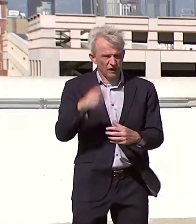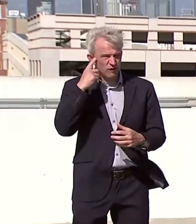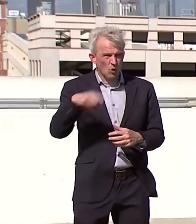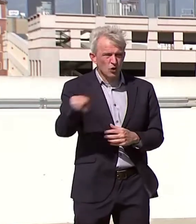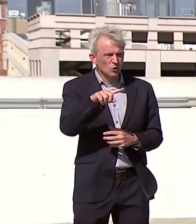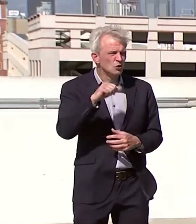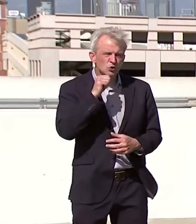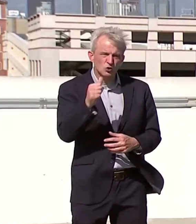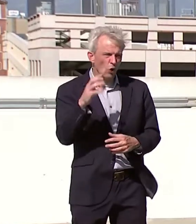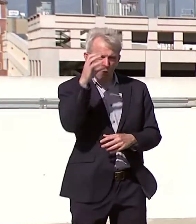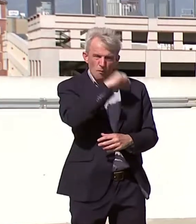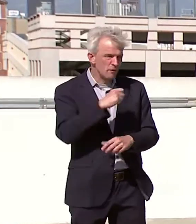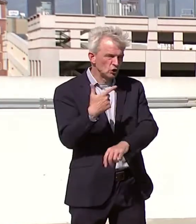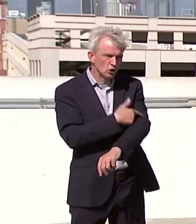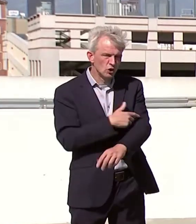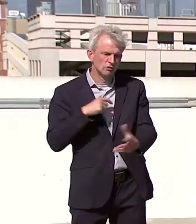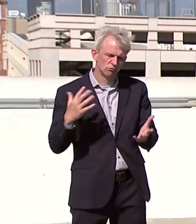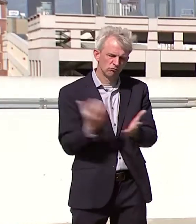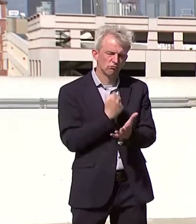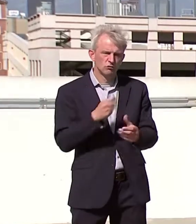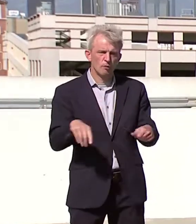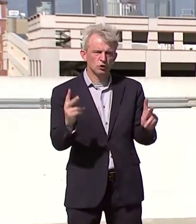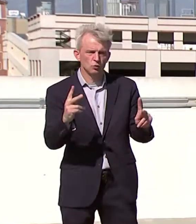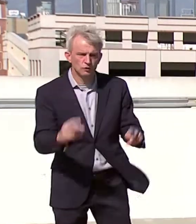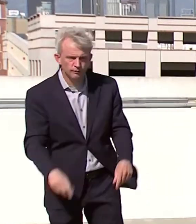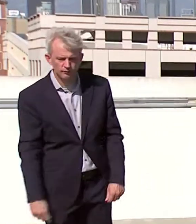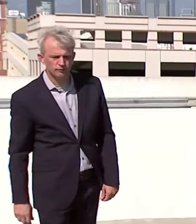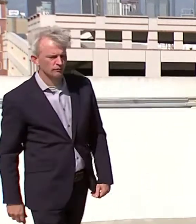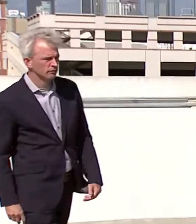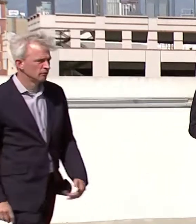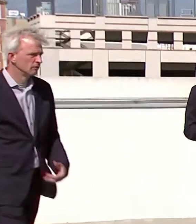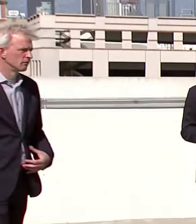your shot. Take advantage of the opportunity. Thank you, Mr. Mayor.